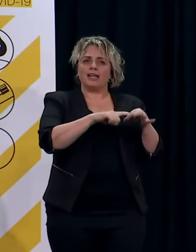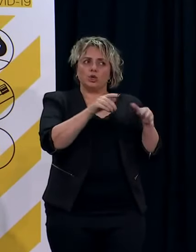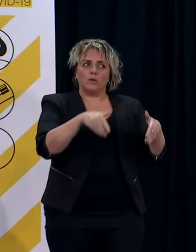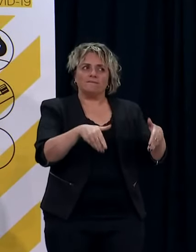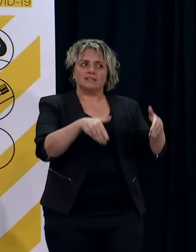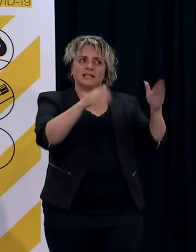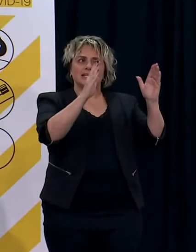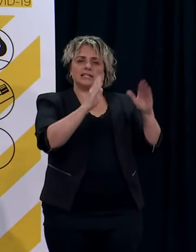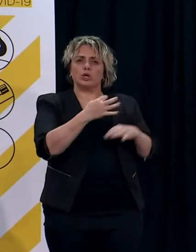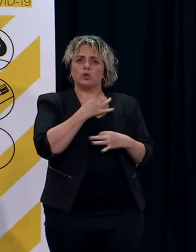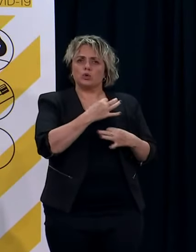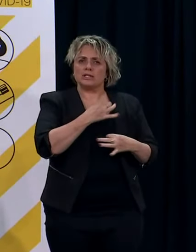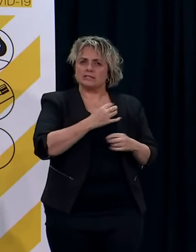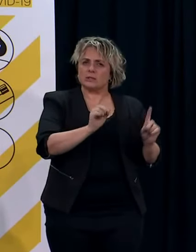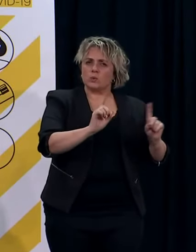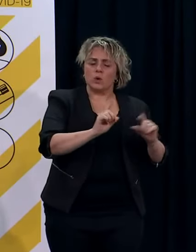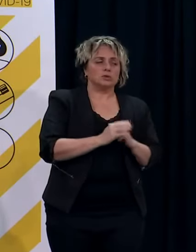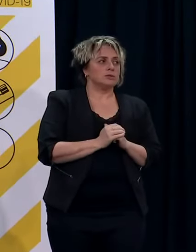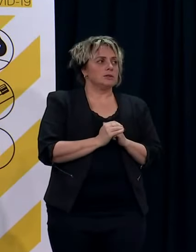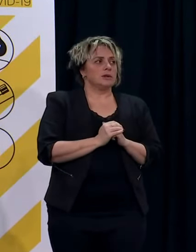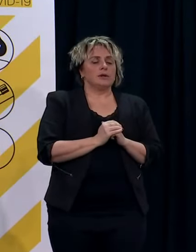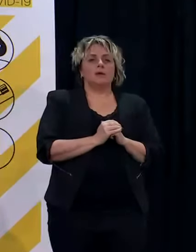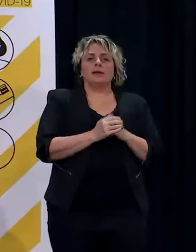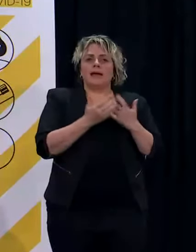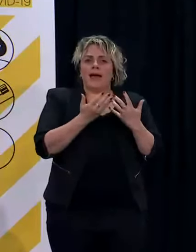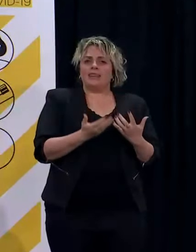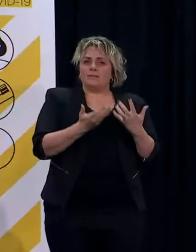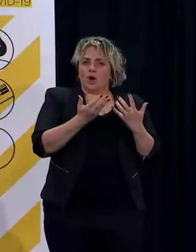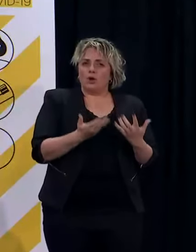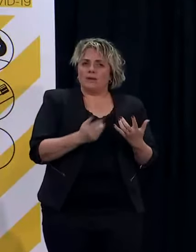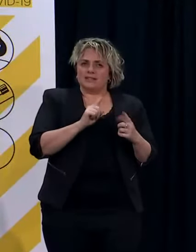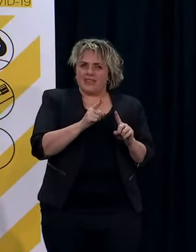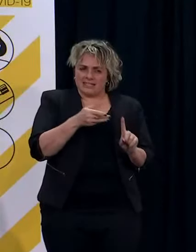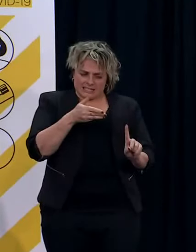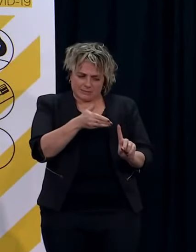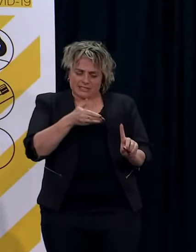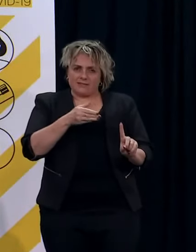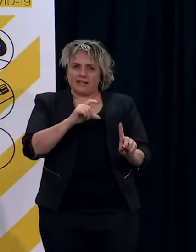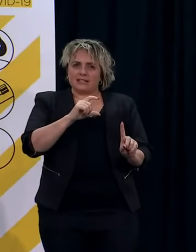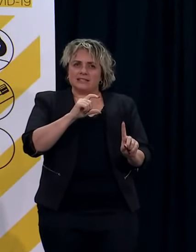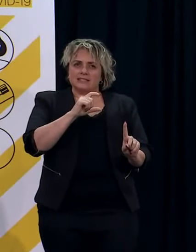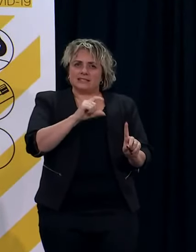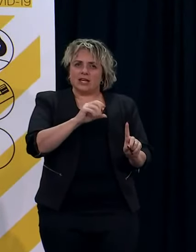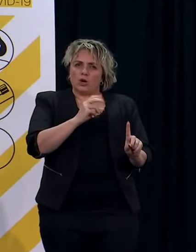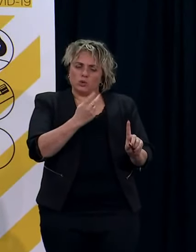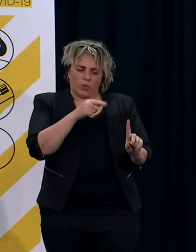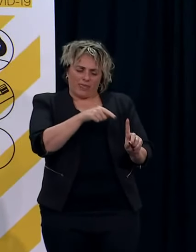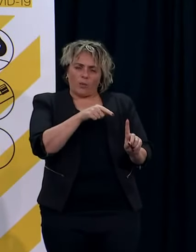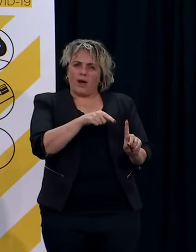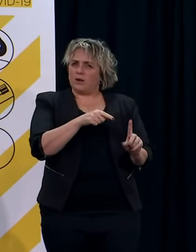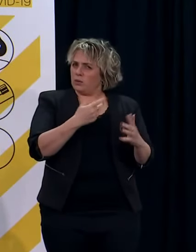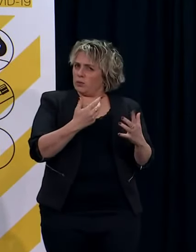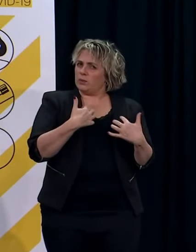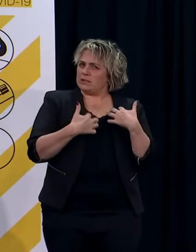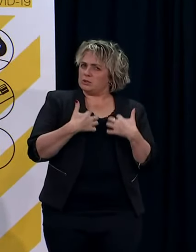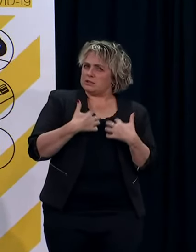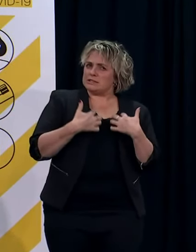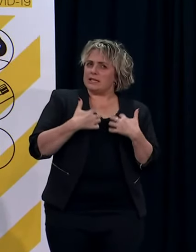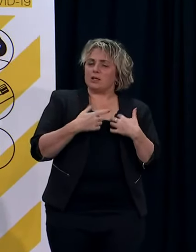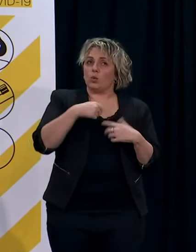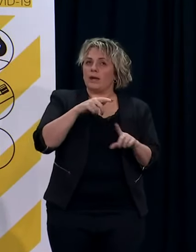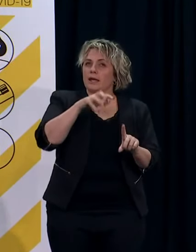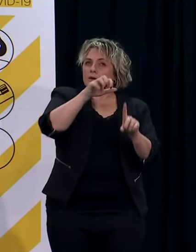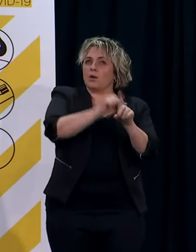community? Well, at the moment, that's a variant of interest, and we've had just one identification of it here back in